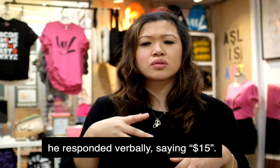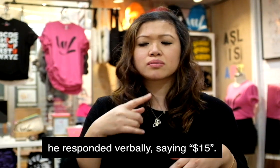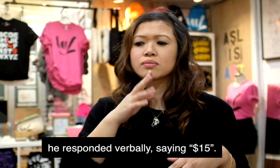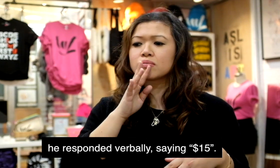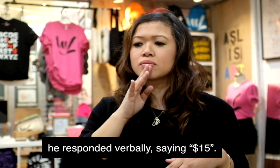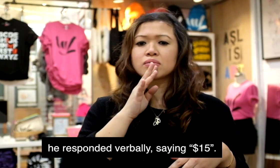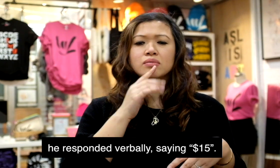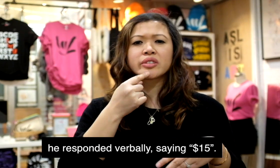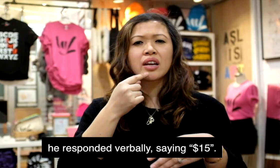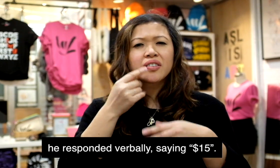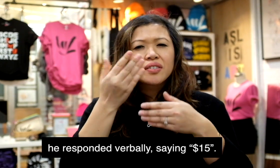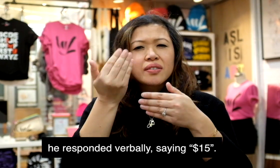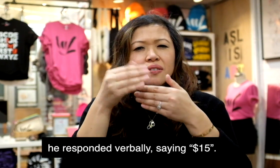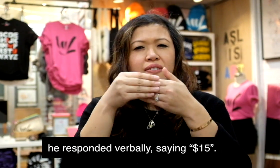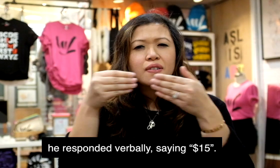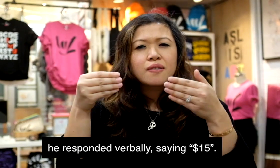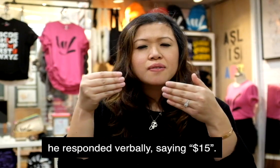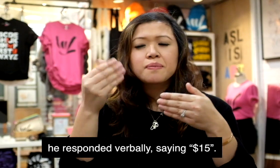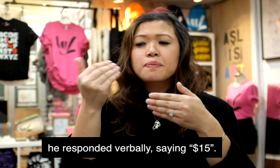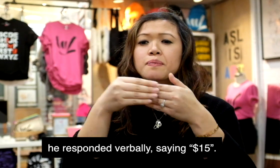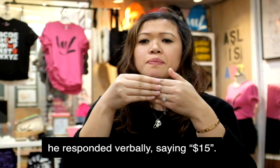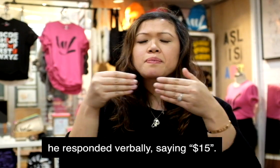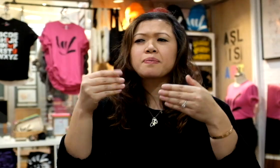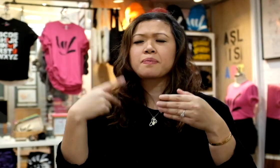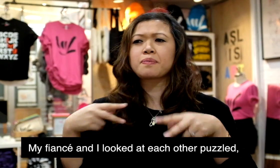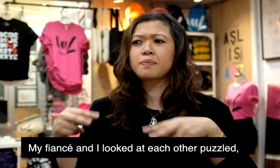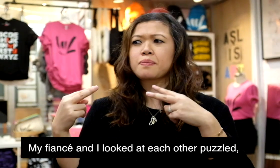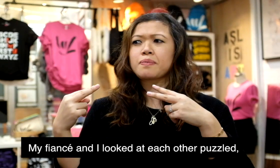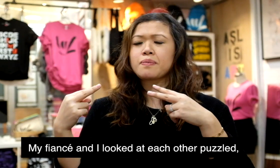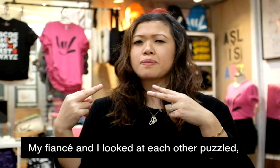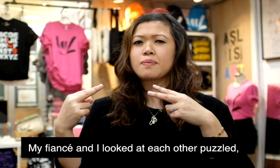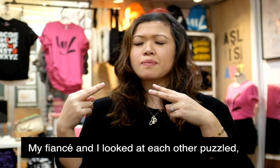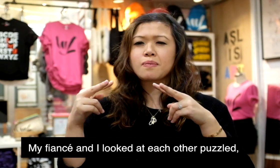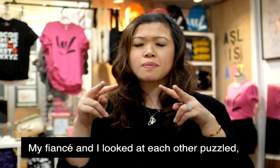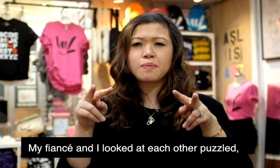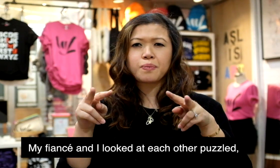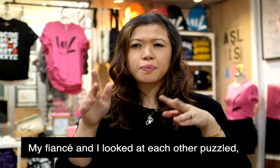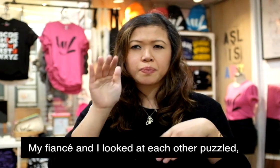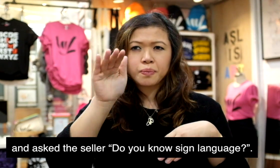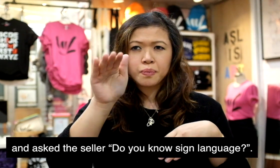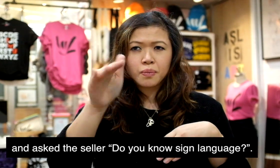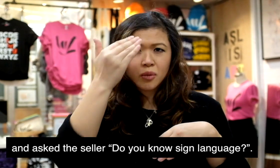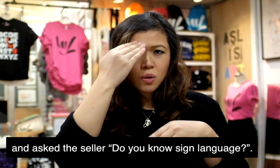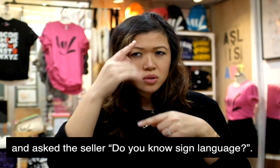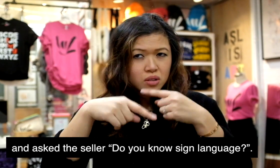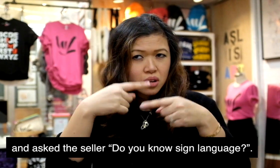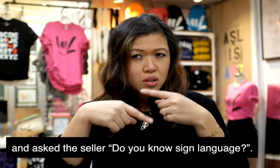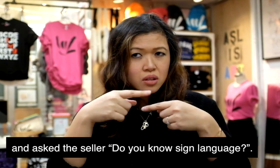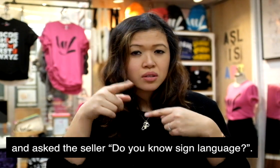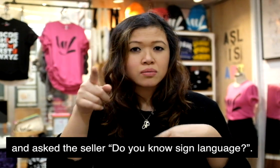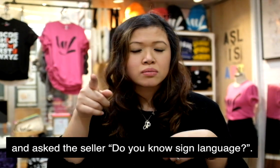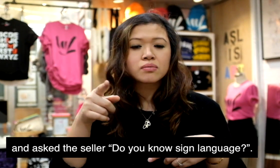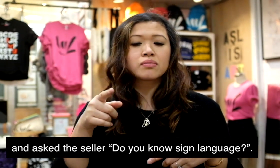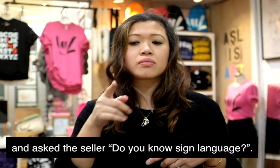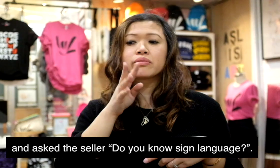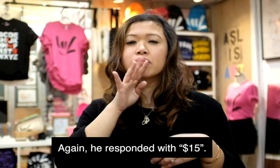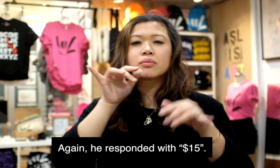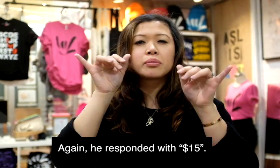the owner verbally responded by saying $15. My fiance and I looked at each other and looked puzzled, and we said to the owner, "Do you know sign